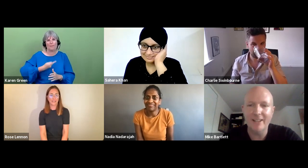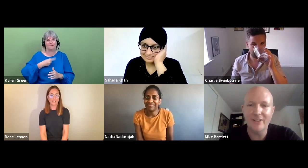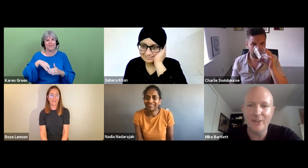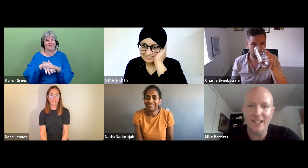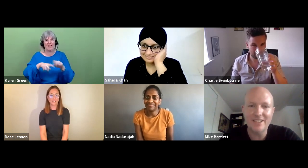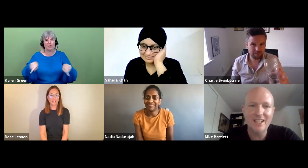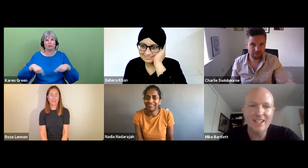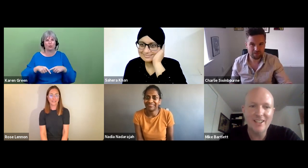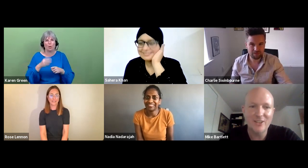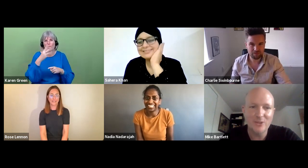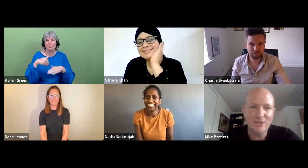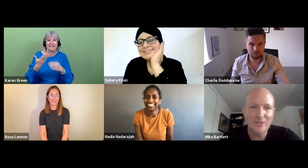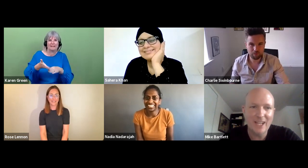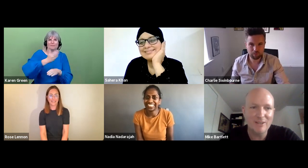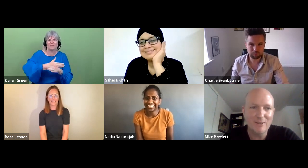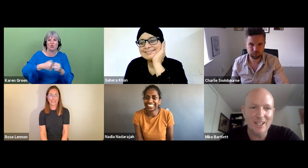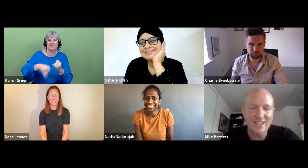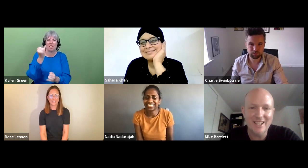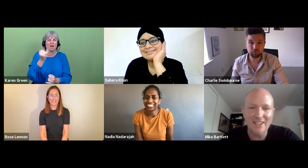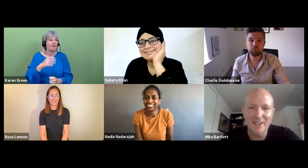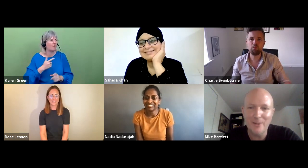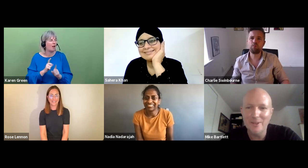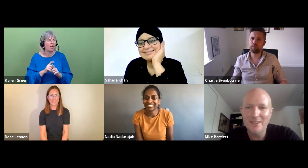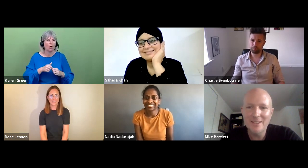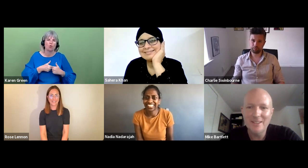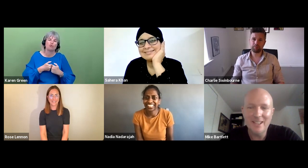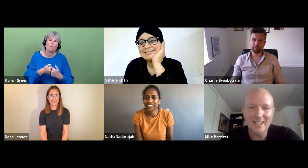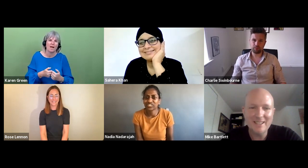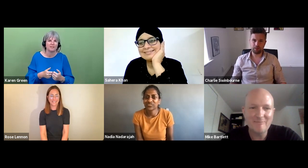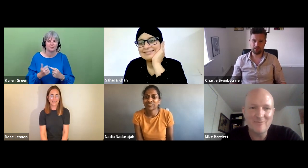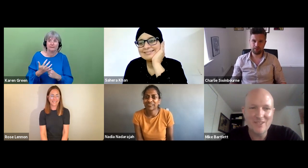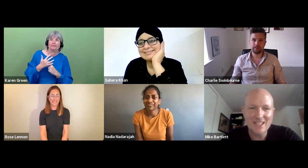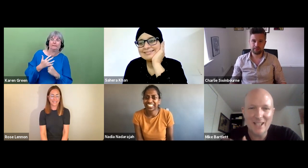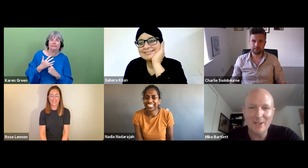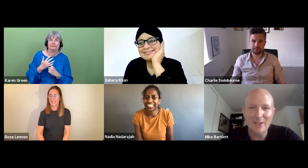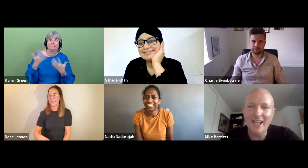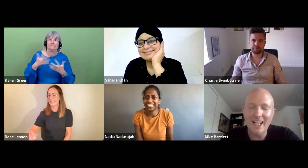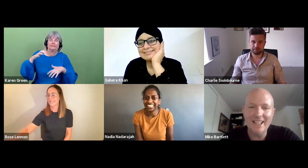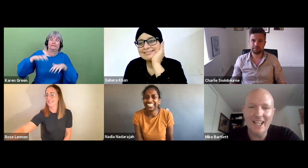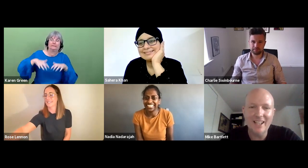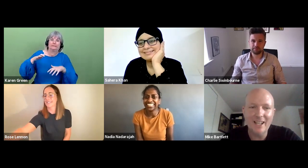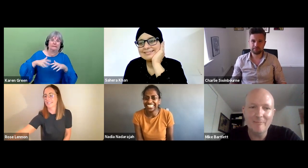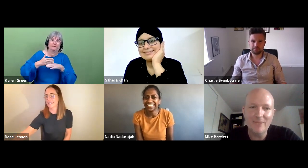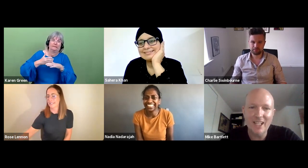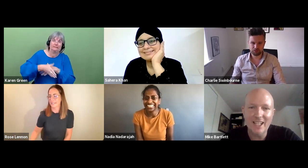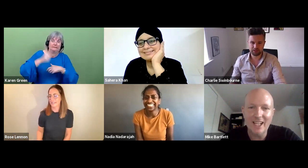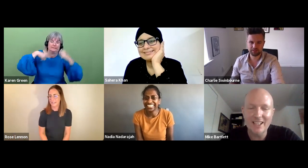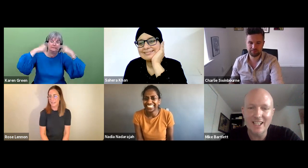romance of it, the sort of garret writer, you know, like slaving away. And then I had